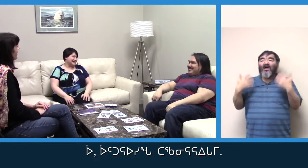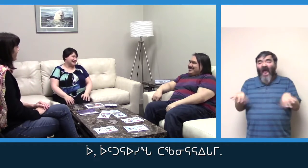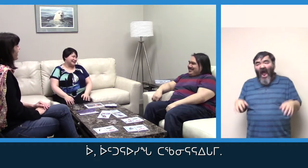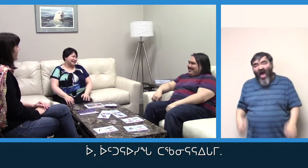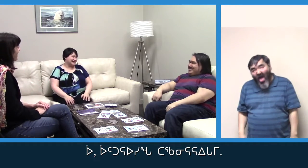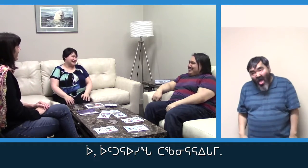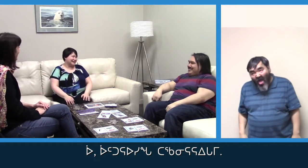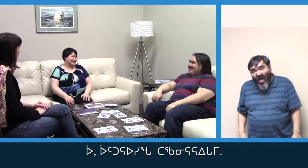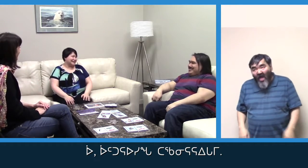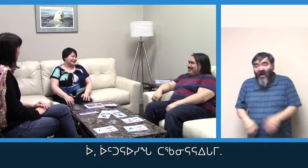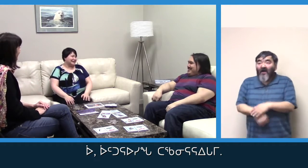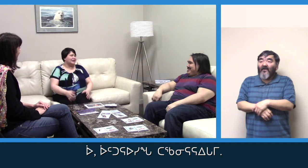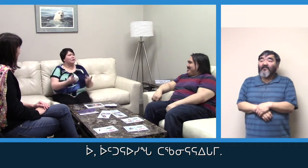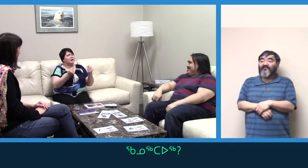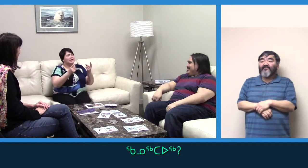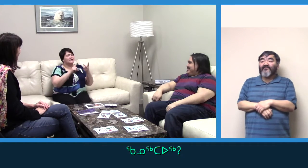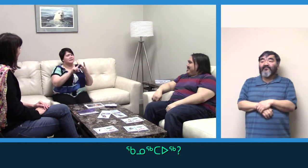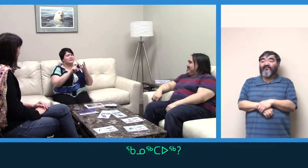What